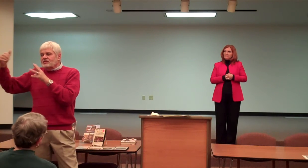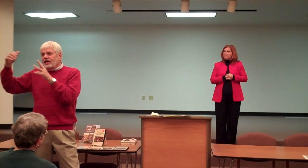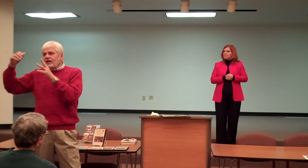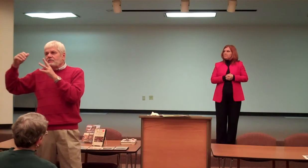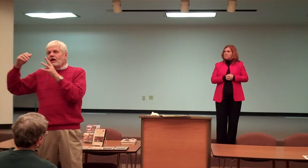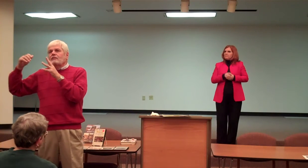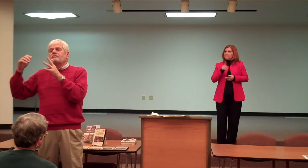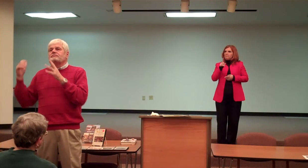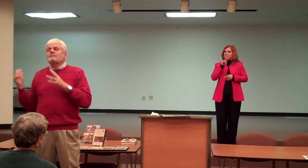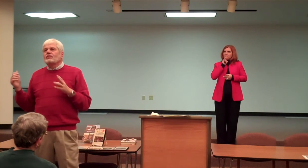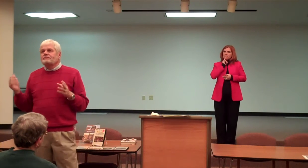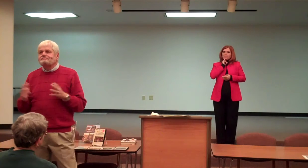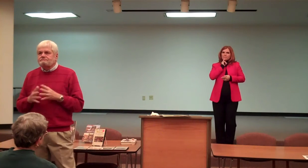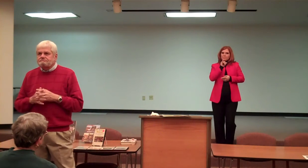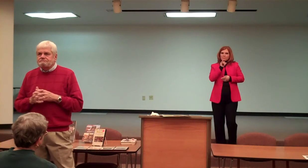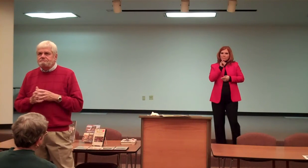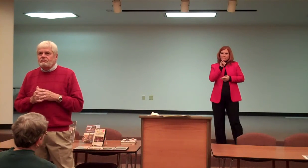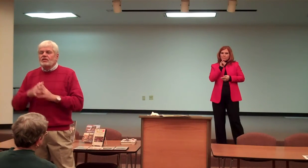There's